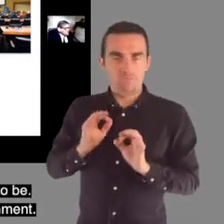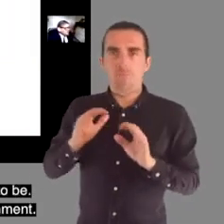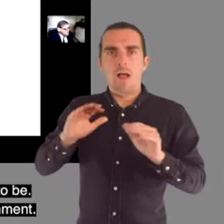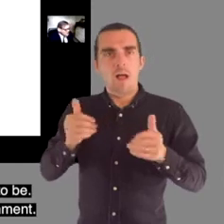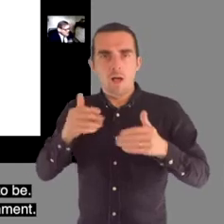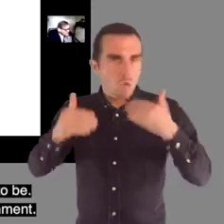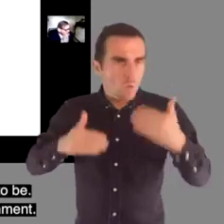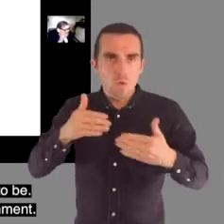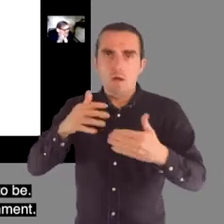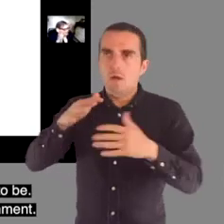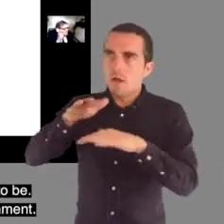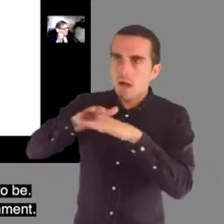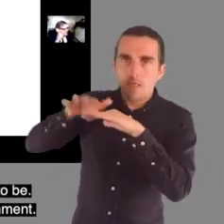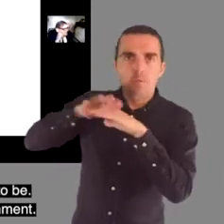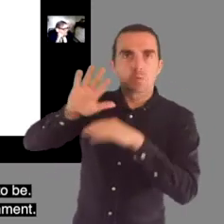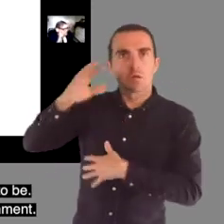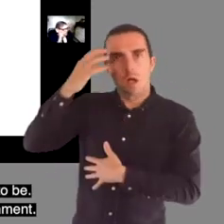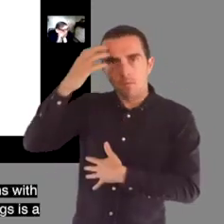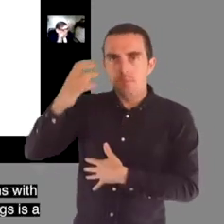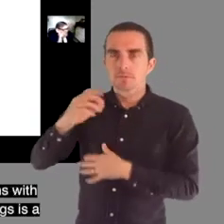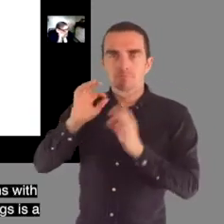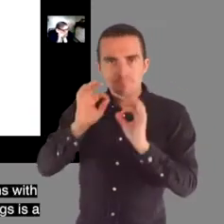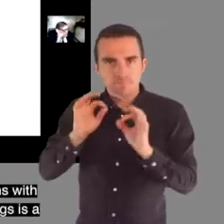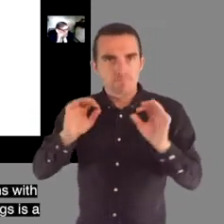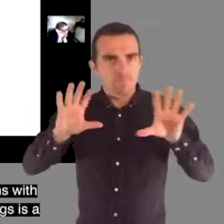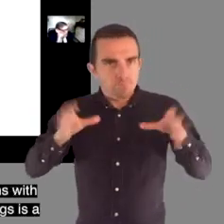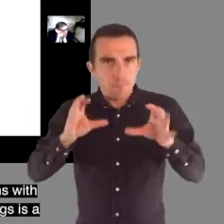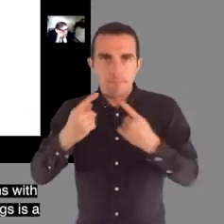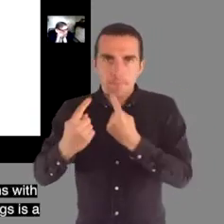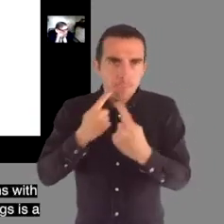be. So ways of influencing government. Well, set up